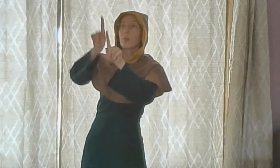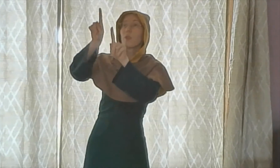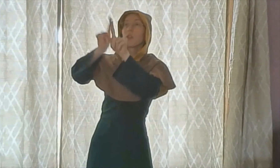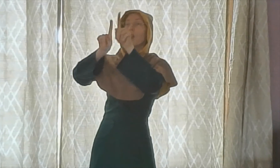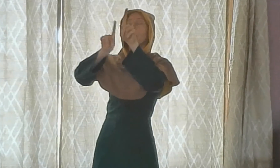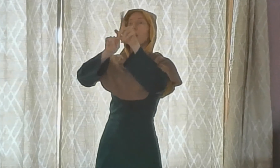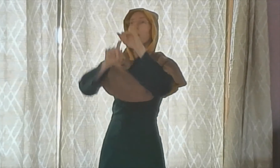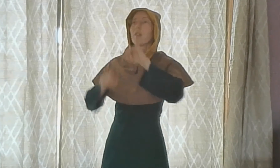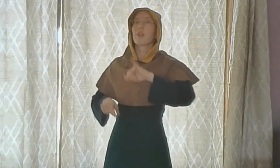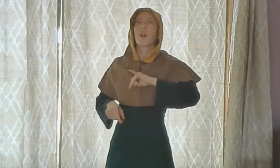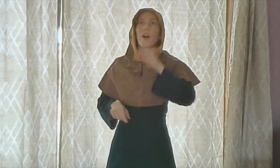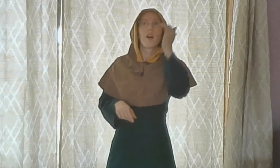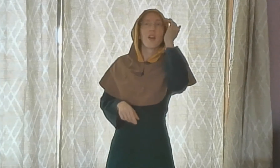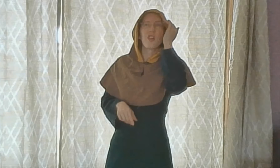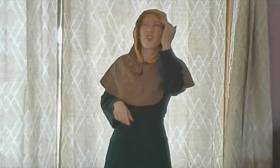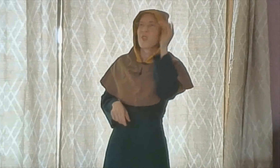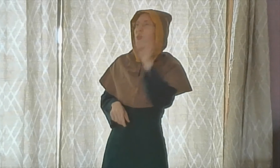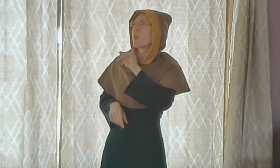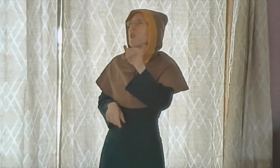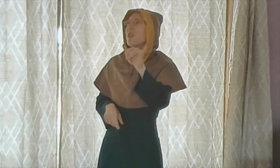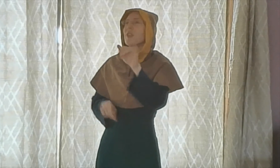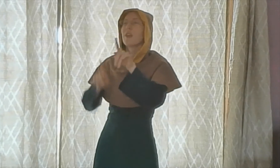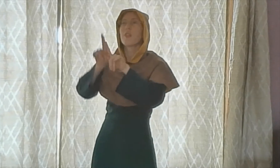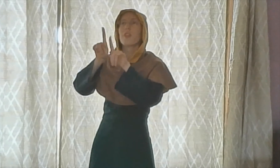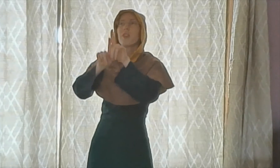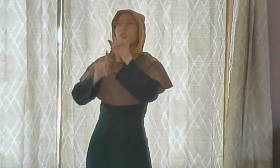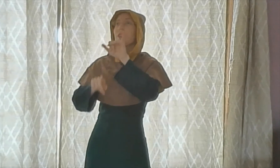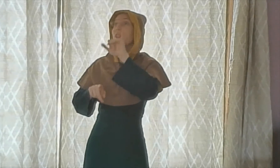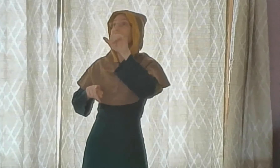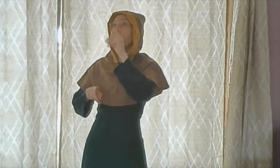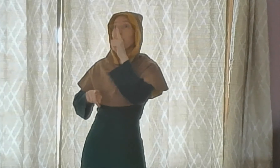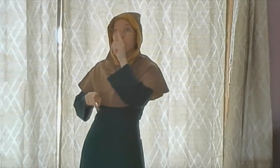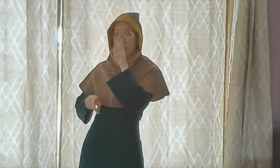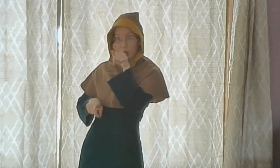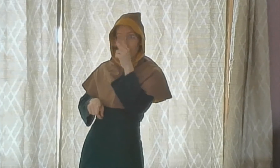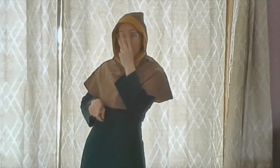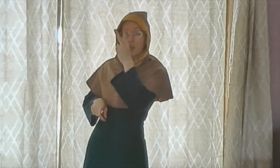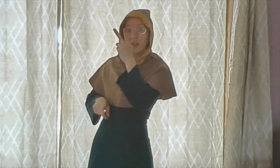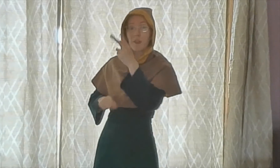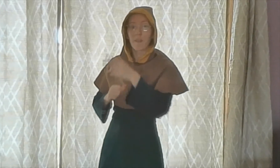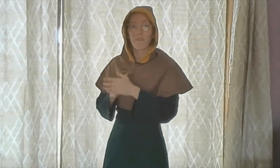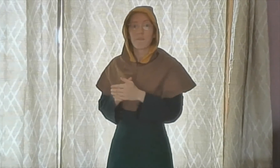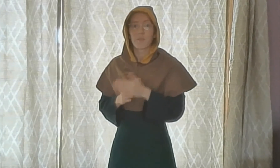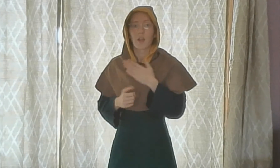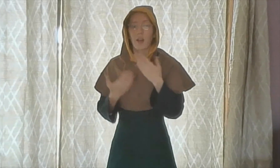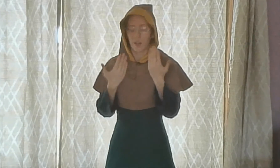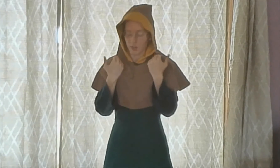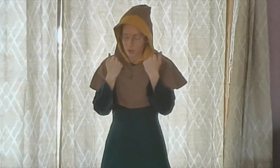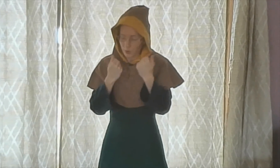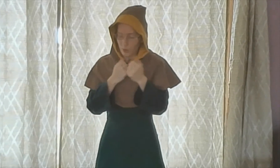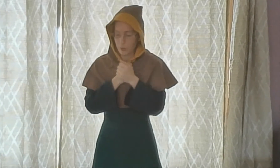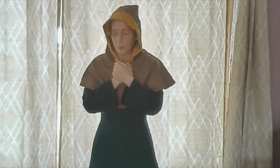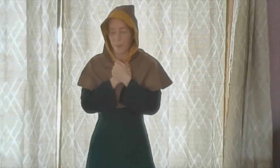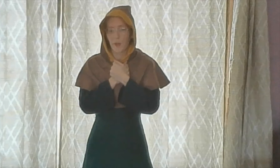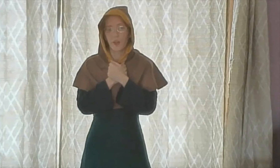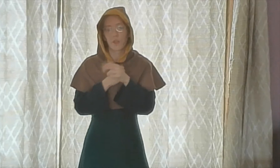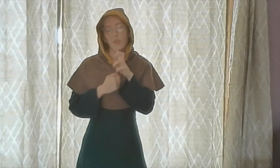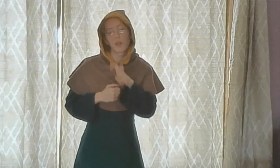the stars' lights that I know above you shine. I pray that my thoughts